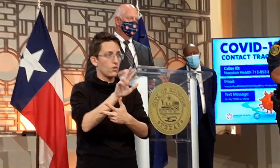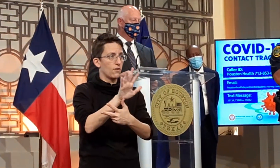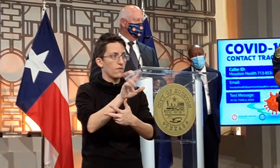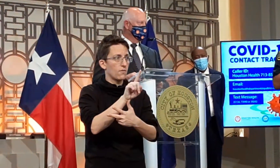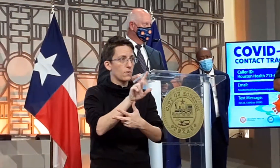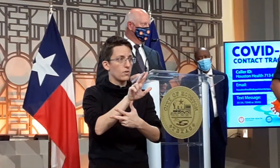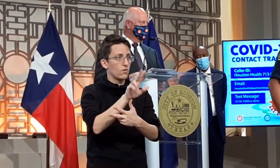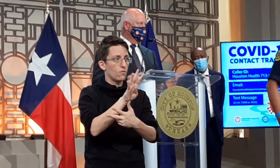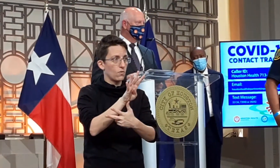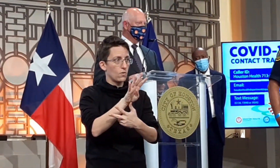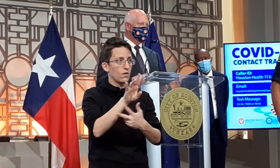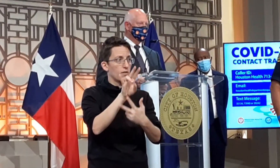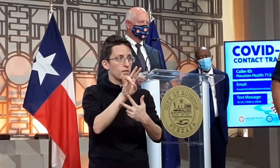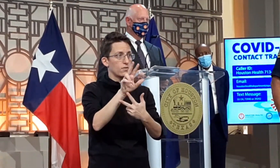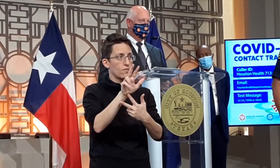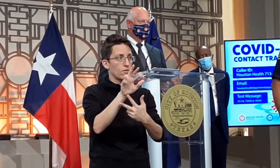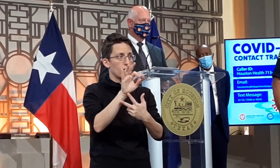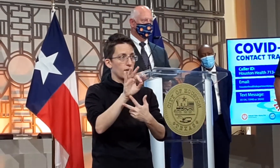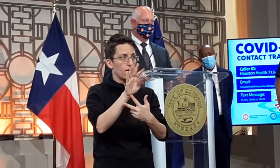35134,